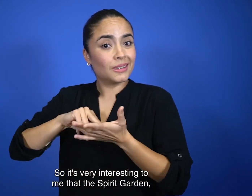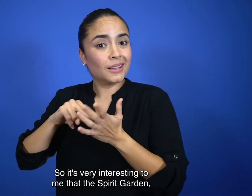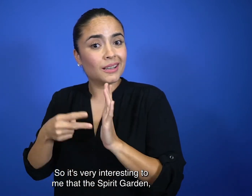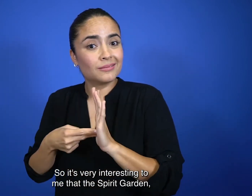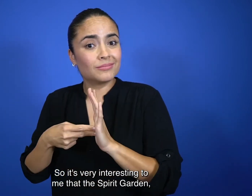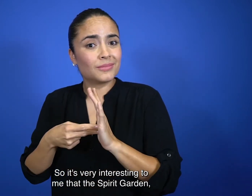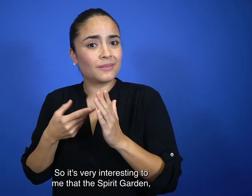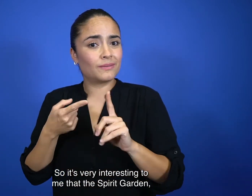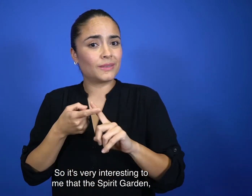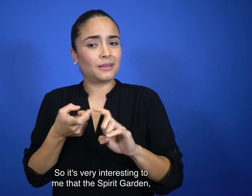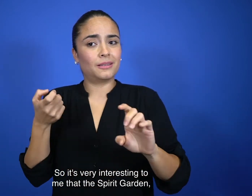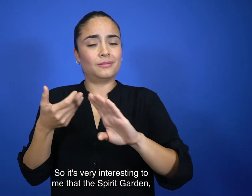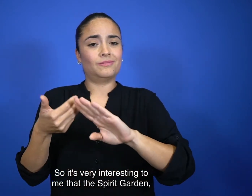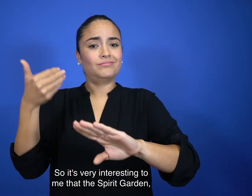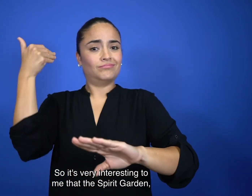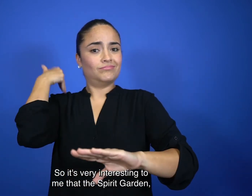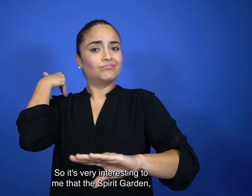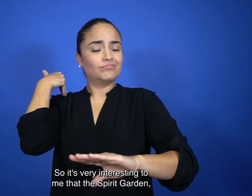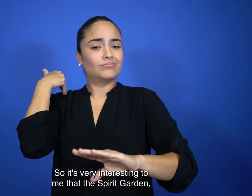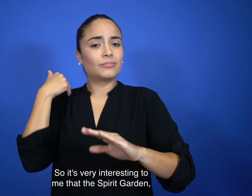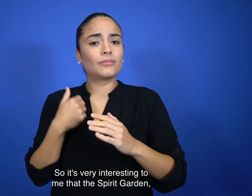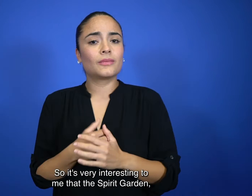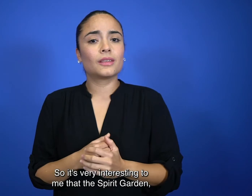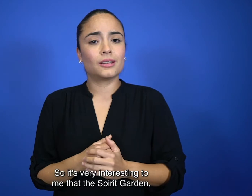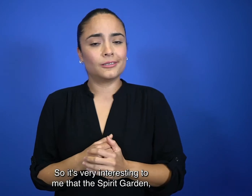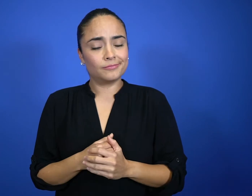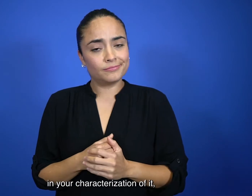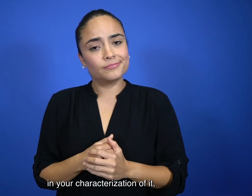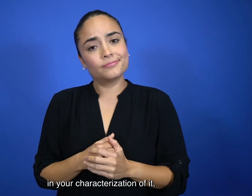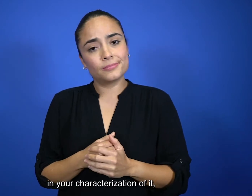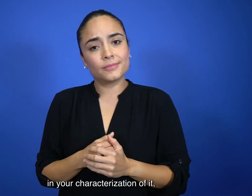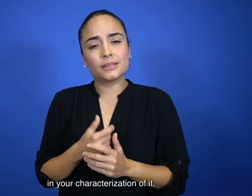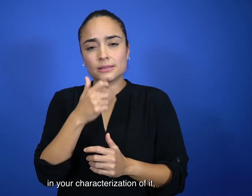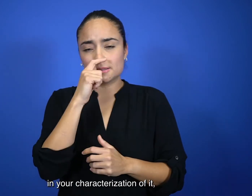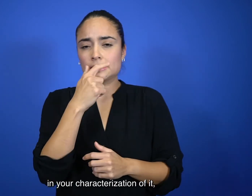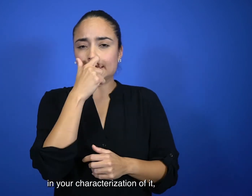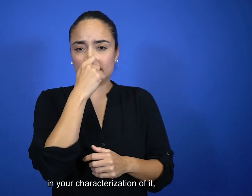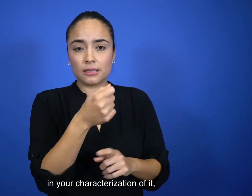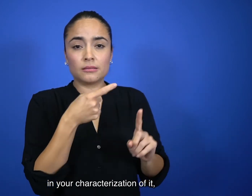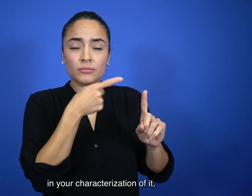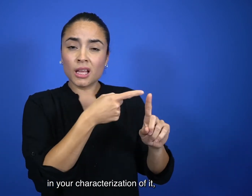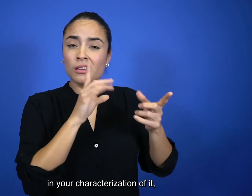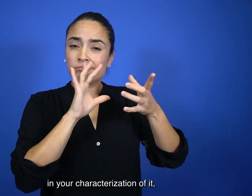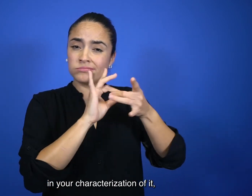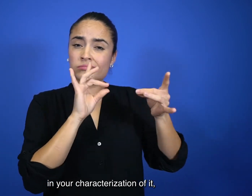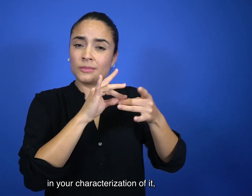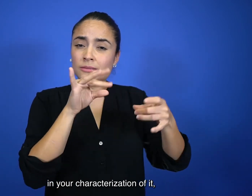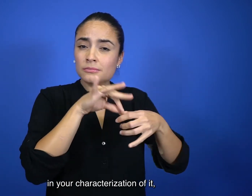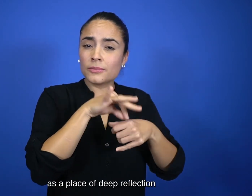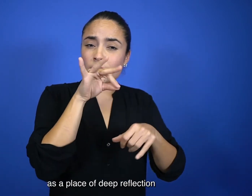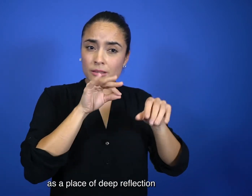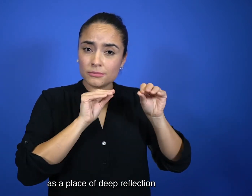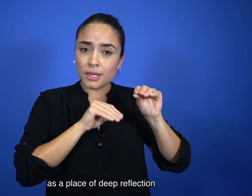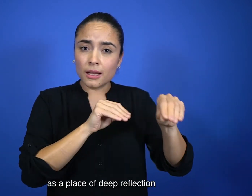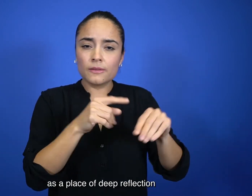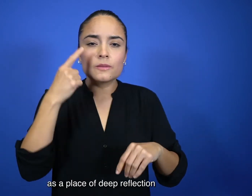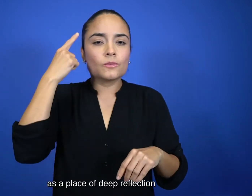to me that the Spirit Garden, in your characterization of it, is a place of deep